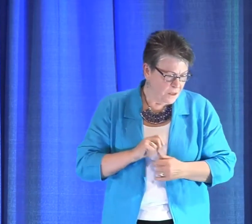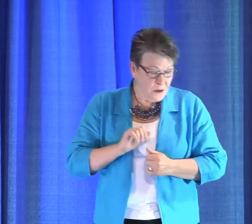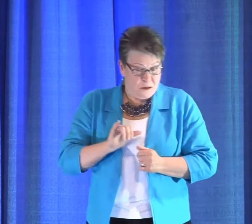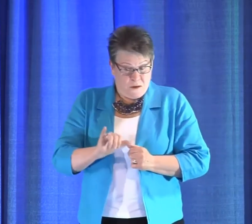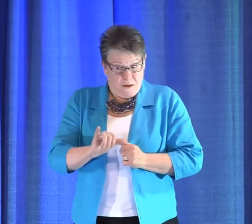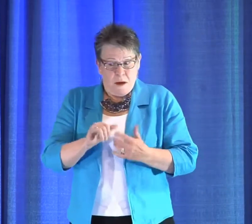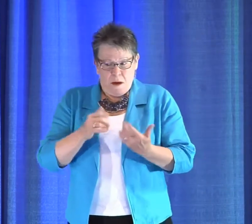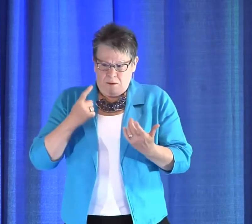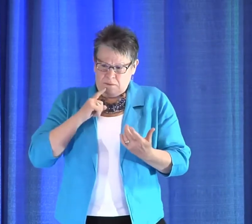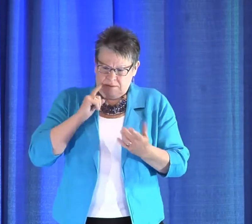hearing interpreters struggle with this.